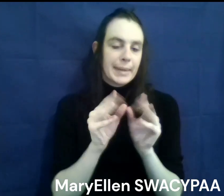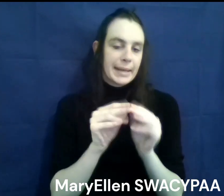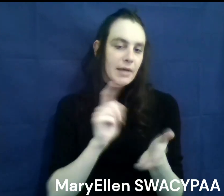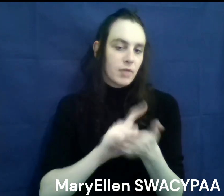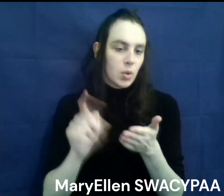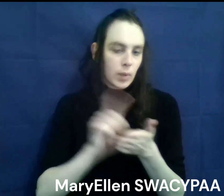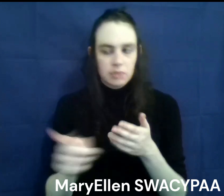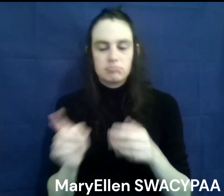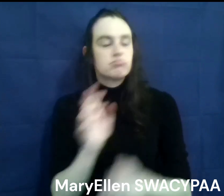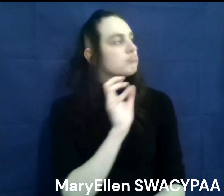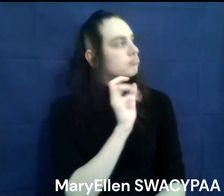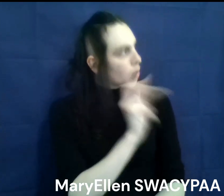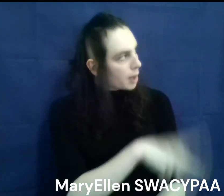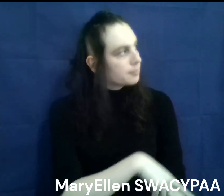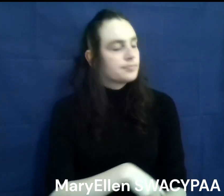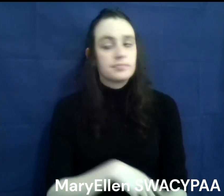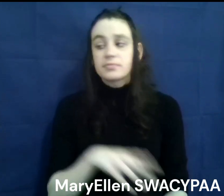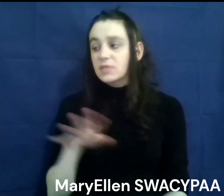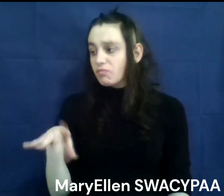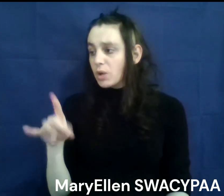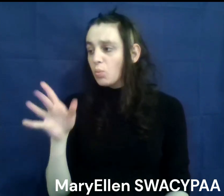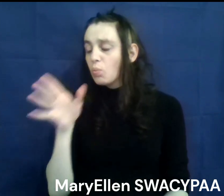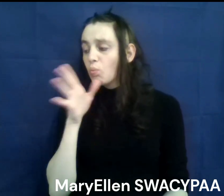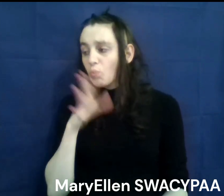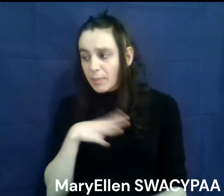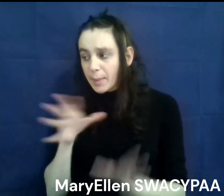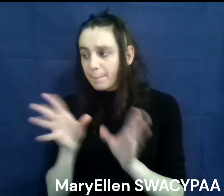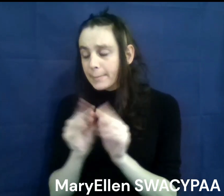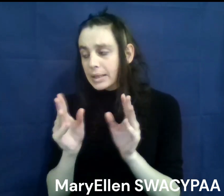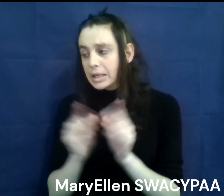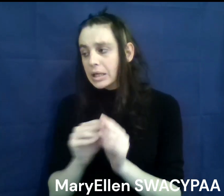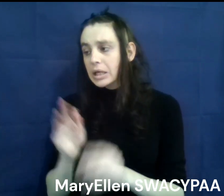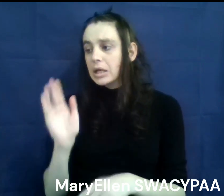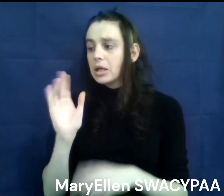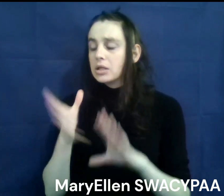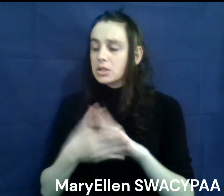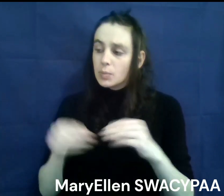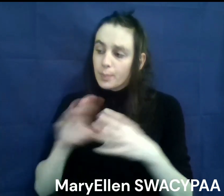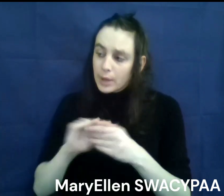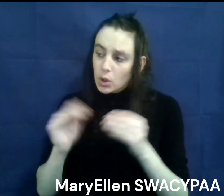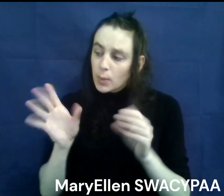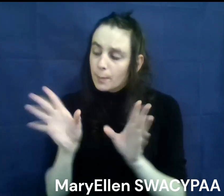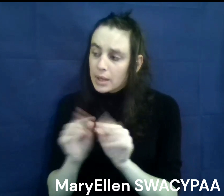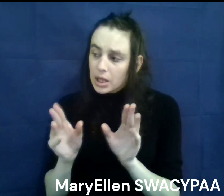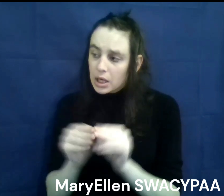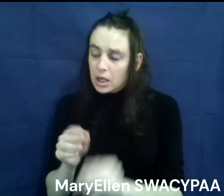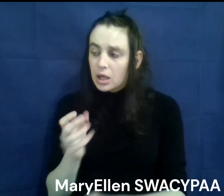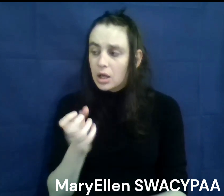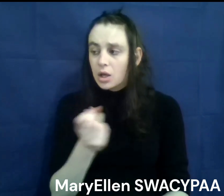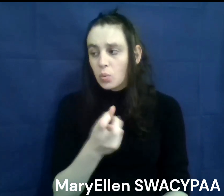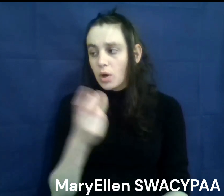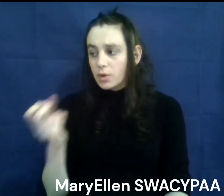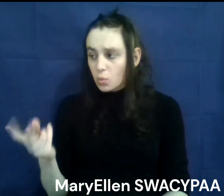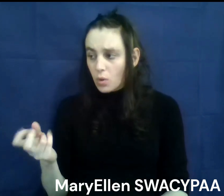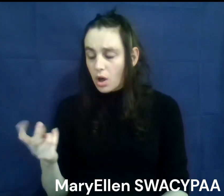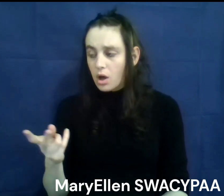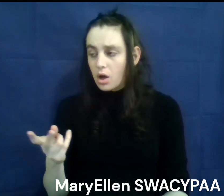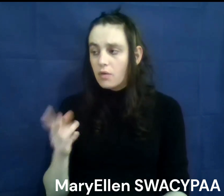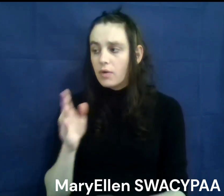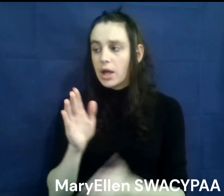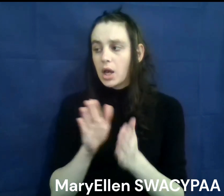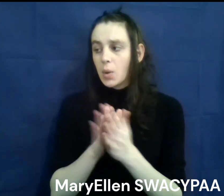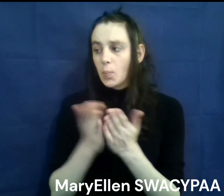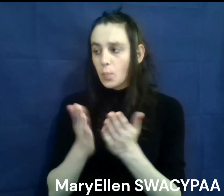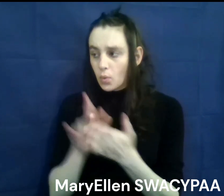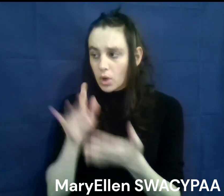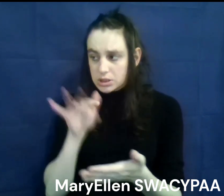said, find a women's meeting, a speakers meeting, 12 and 12, and a book study.